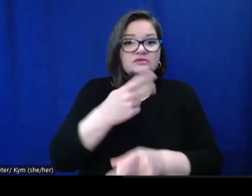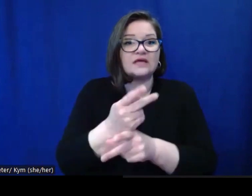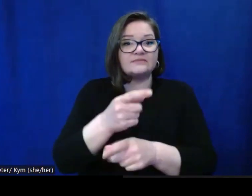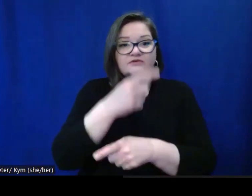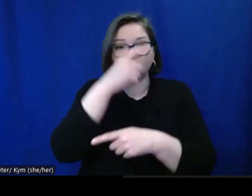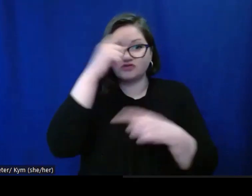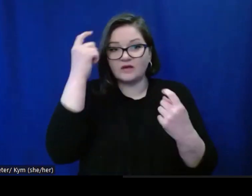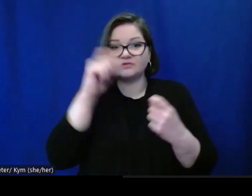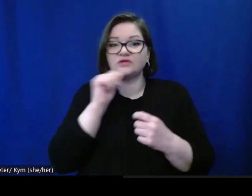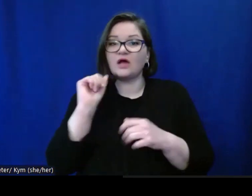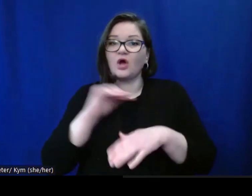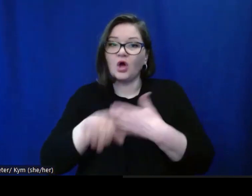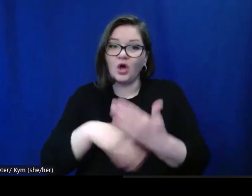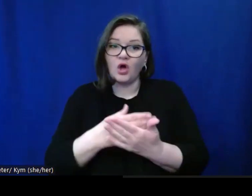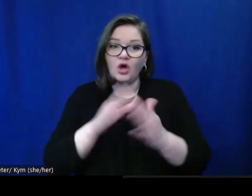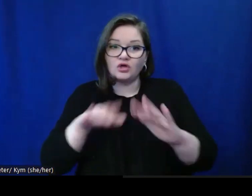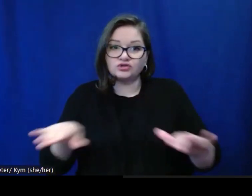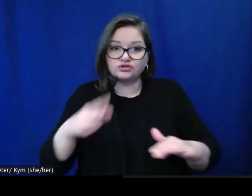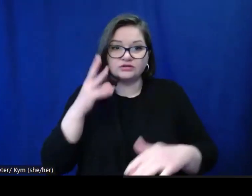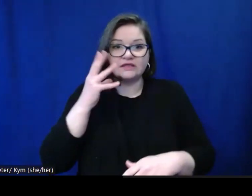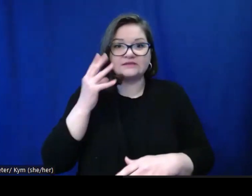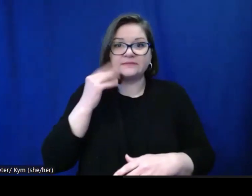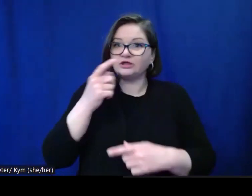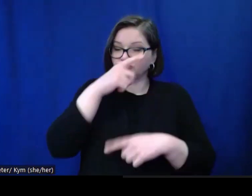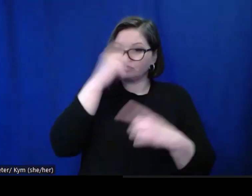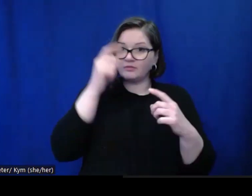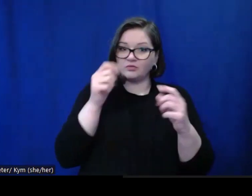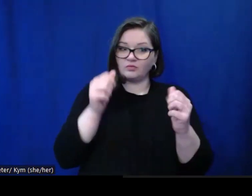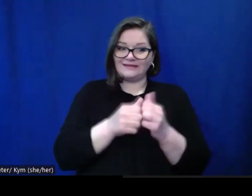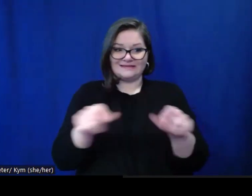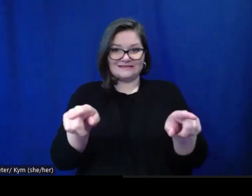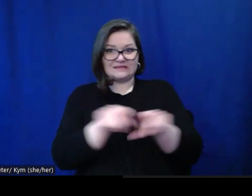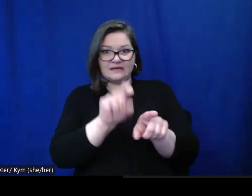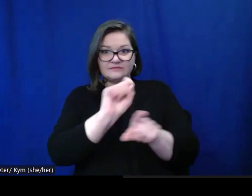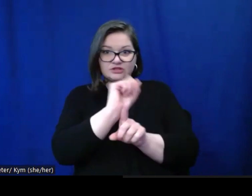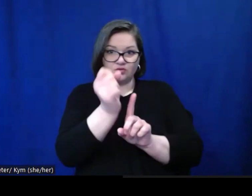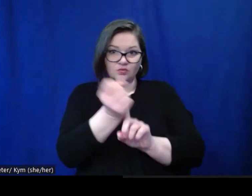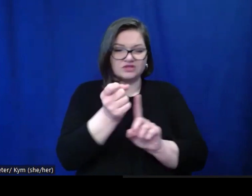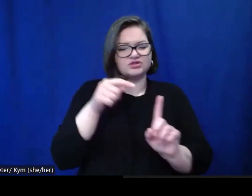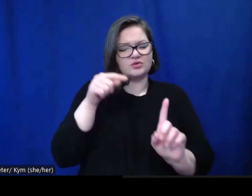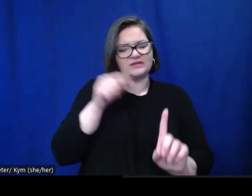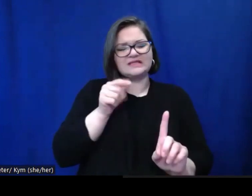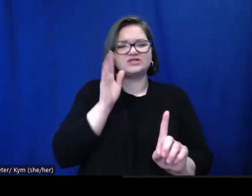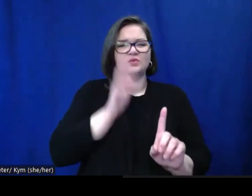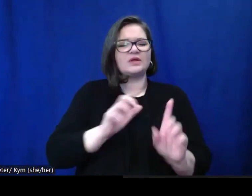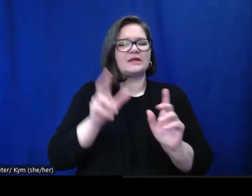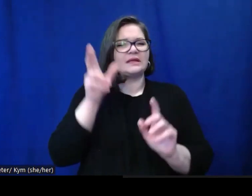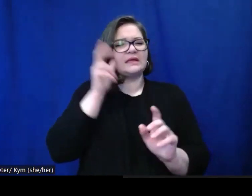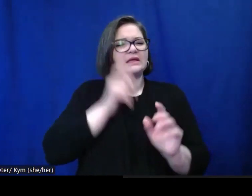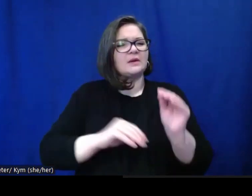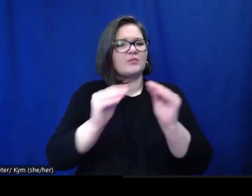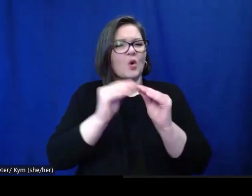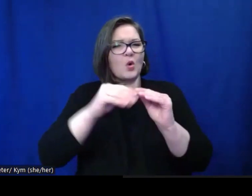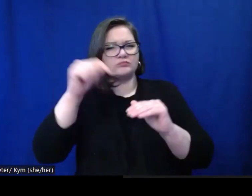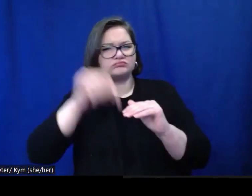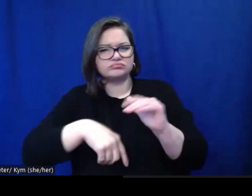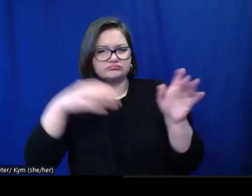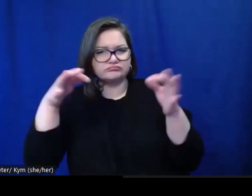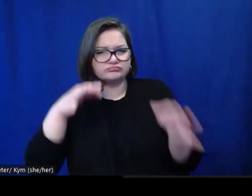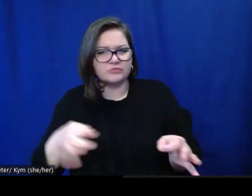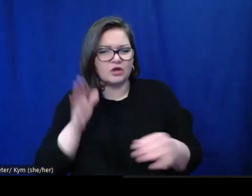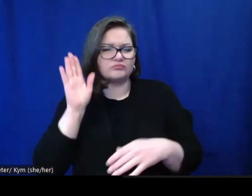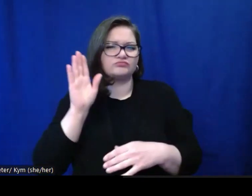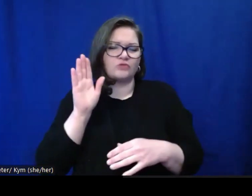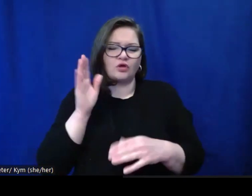trauma with the same situation. And so you'll hear more about this throughout the day. I'm going to focus on